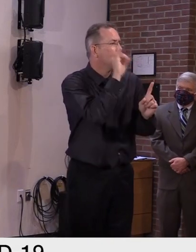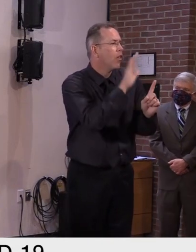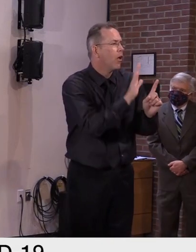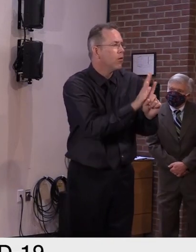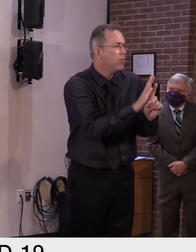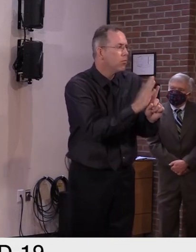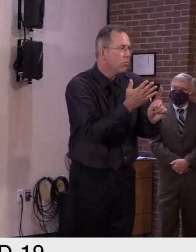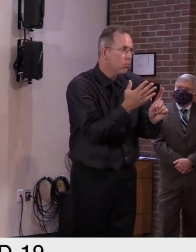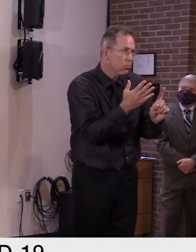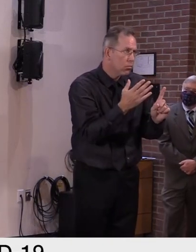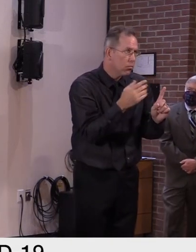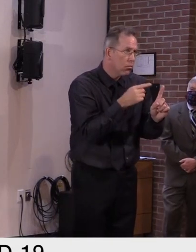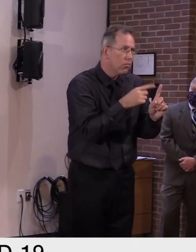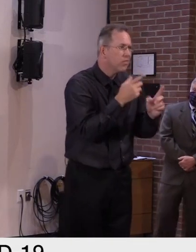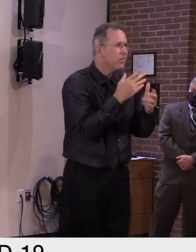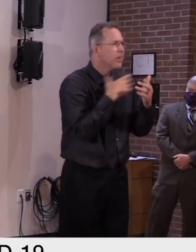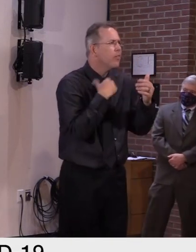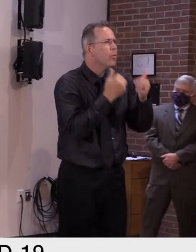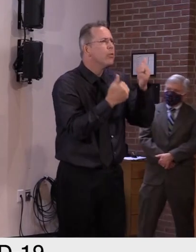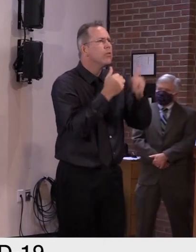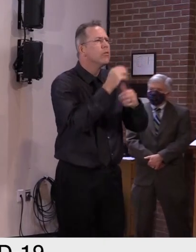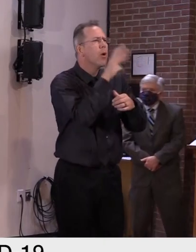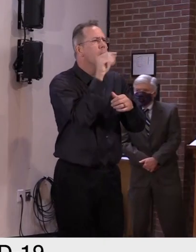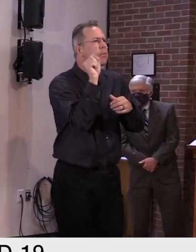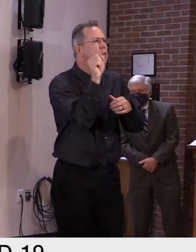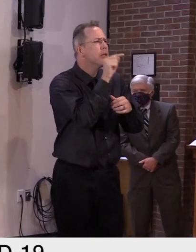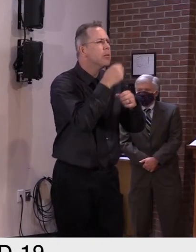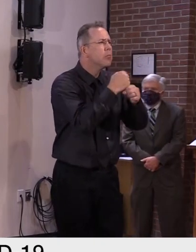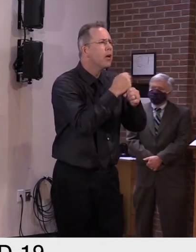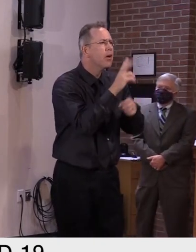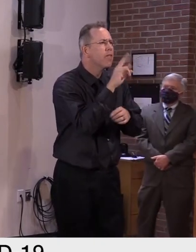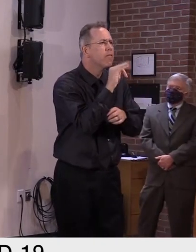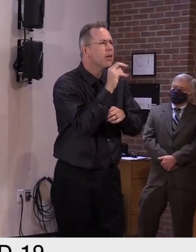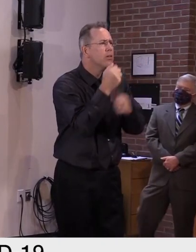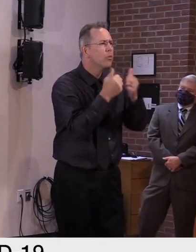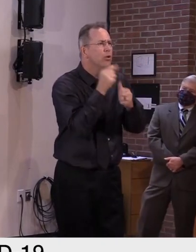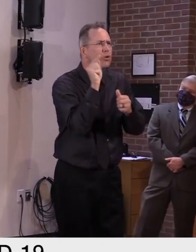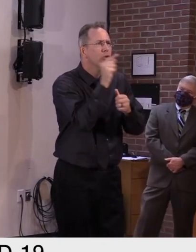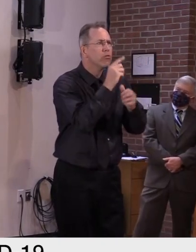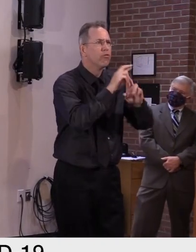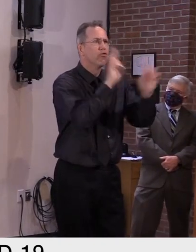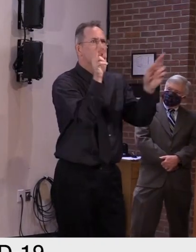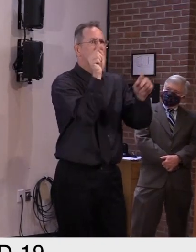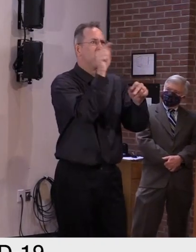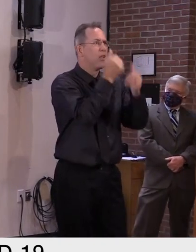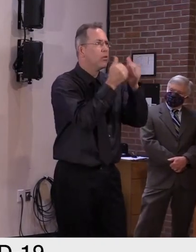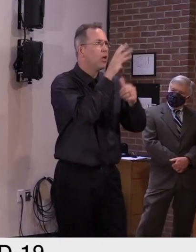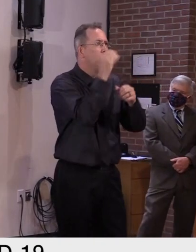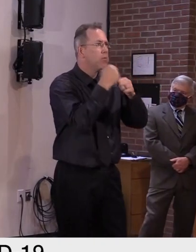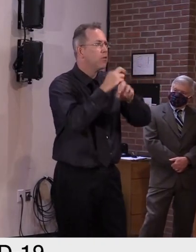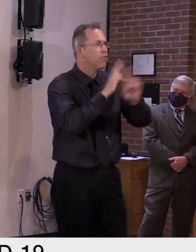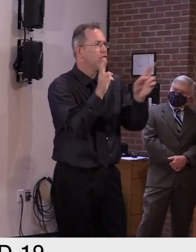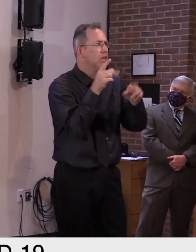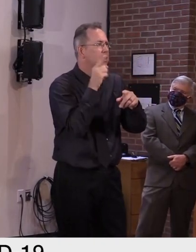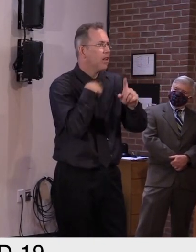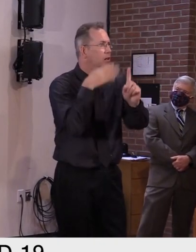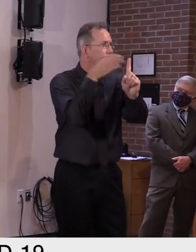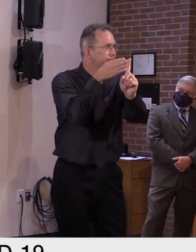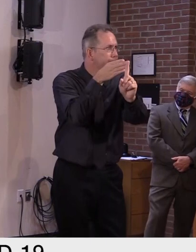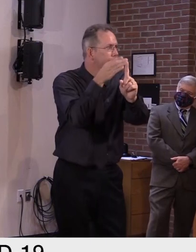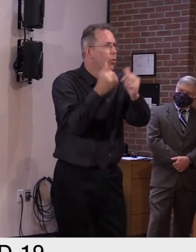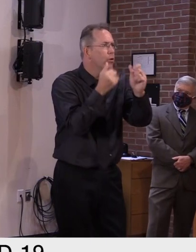What means do we have to store it? Because there's all kinds of different ways. Some are sub-zero